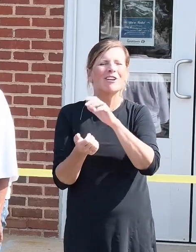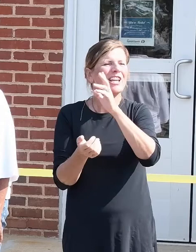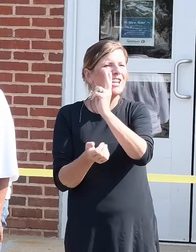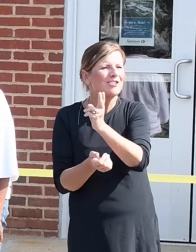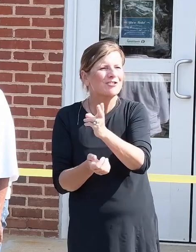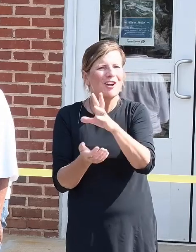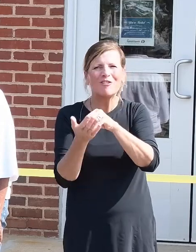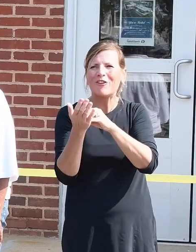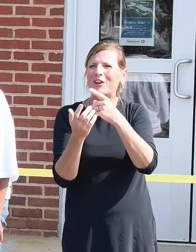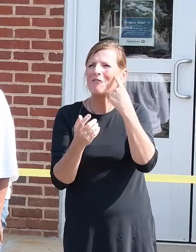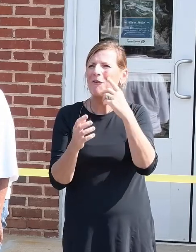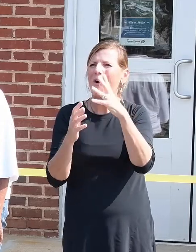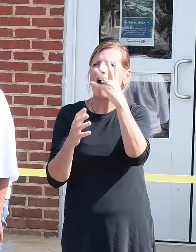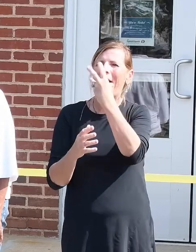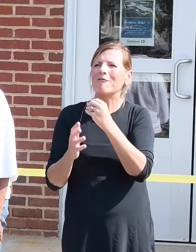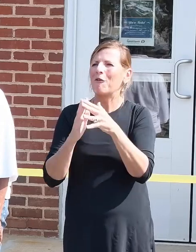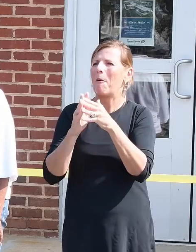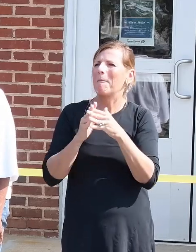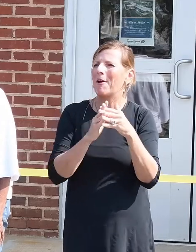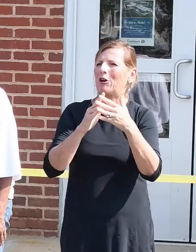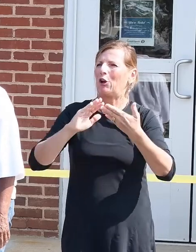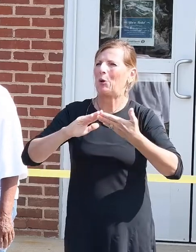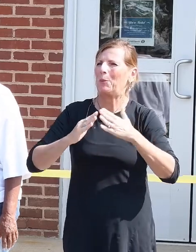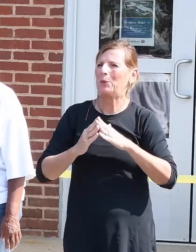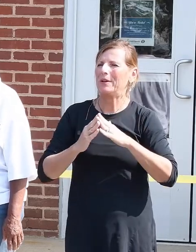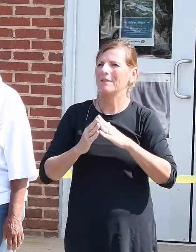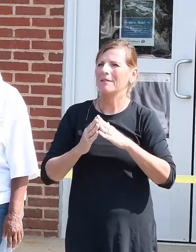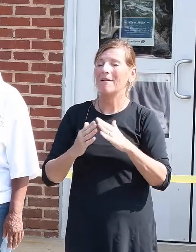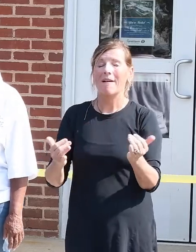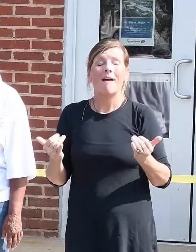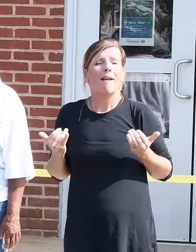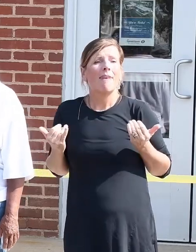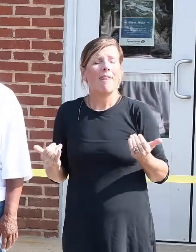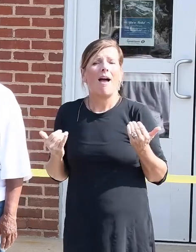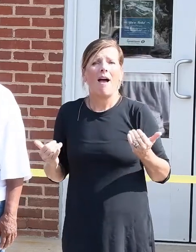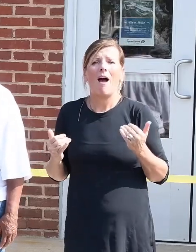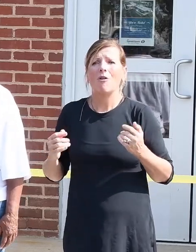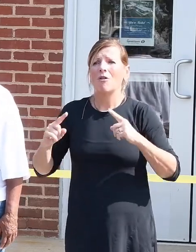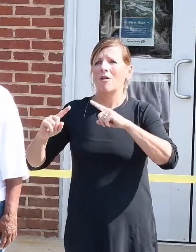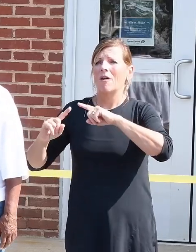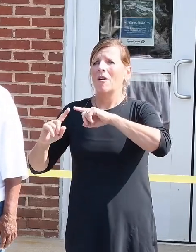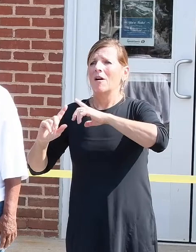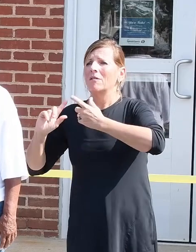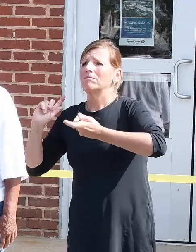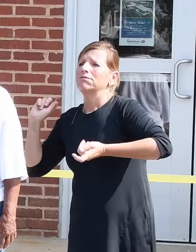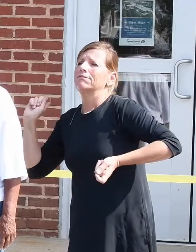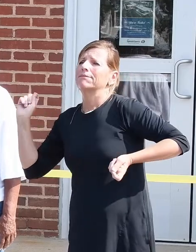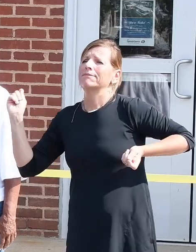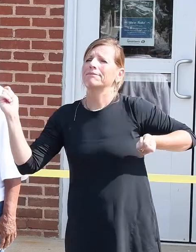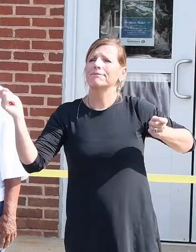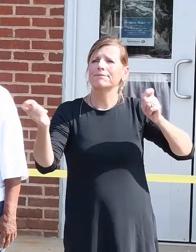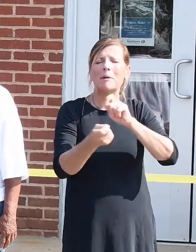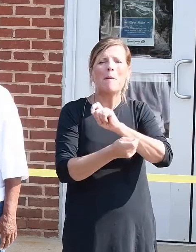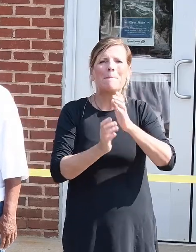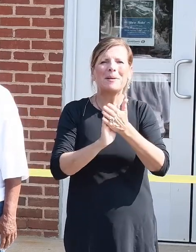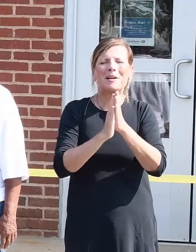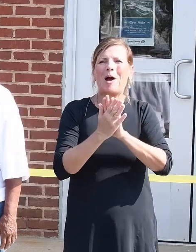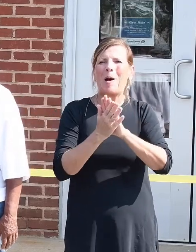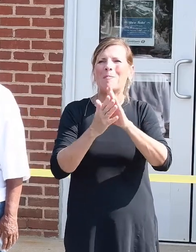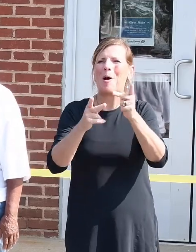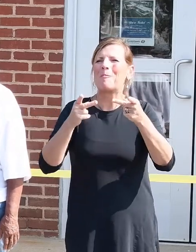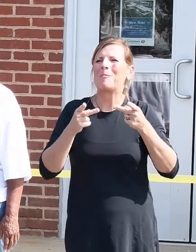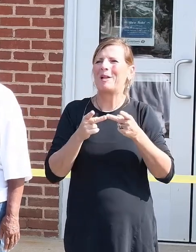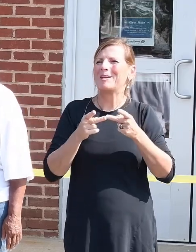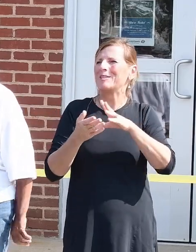learning for the African American community. And now it's come full circle where it will be a place of learning and love for